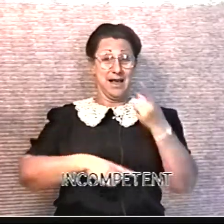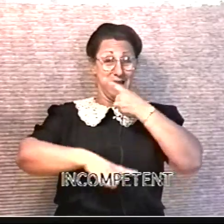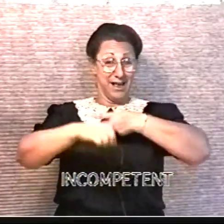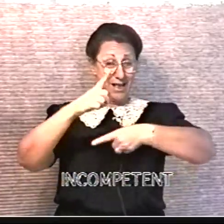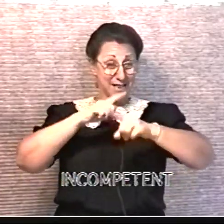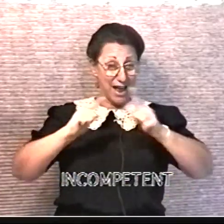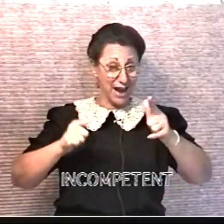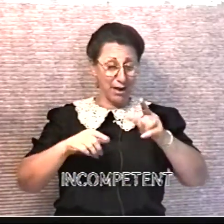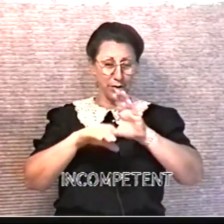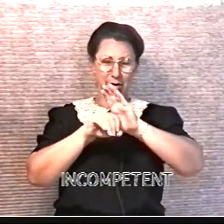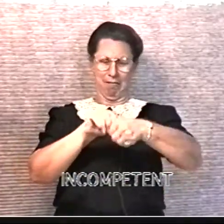Sign language,